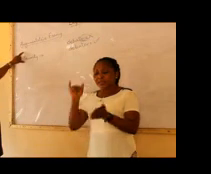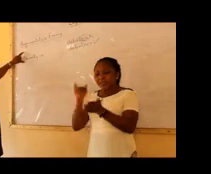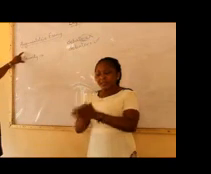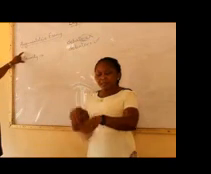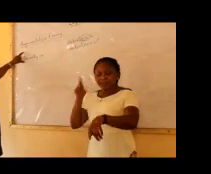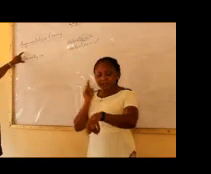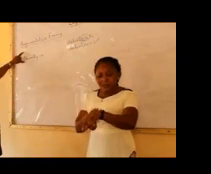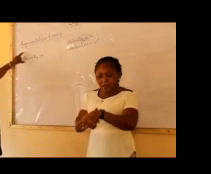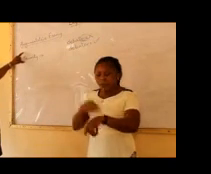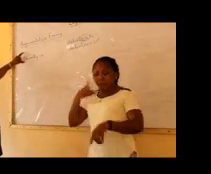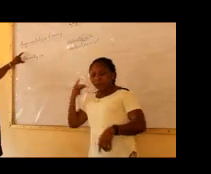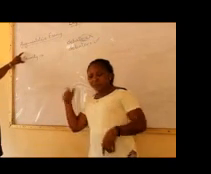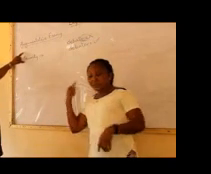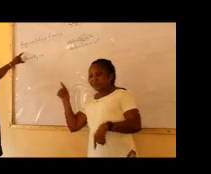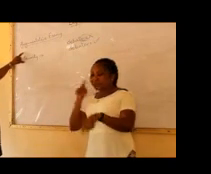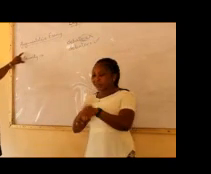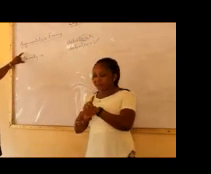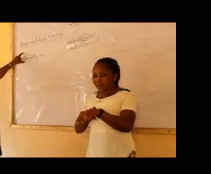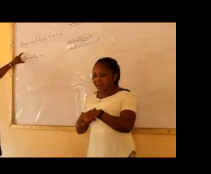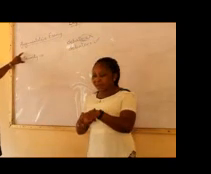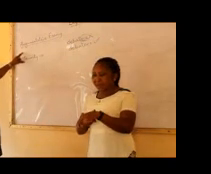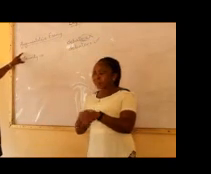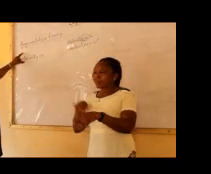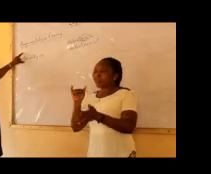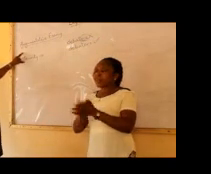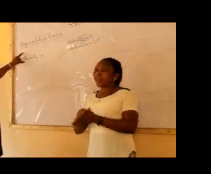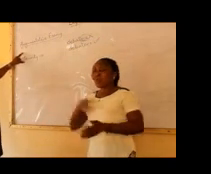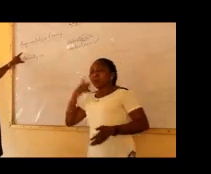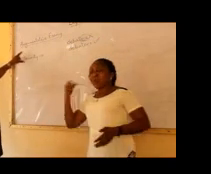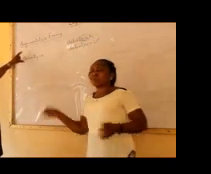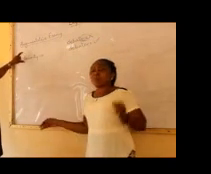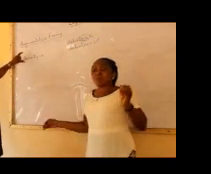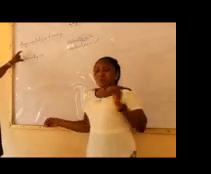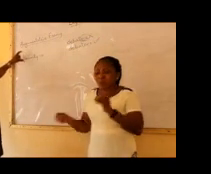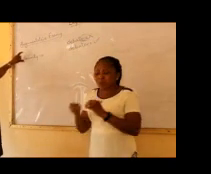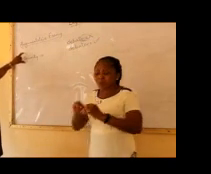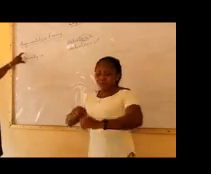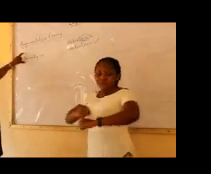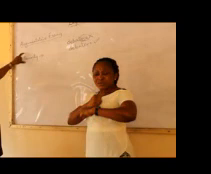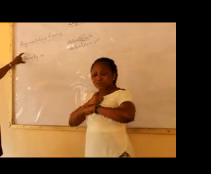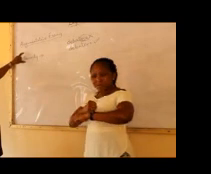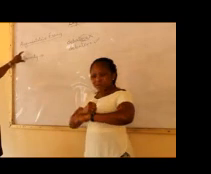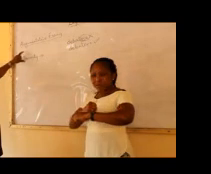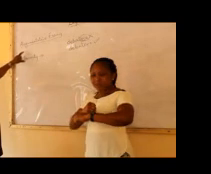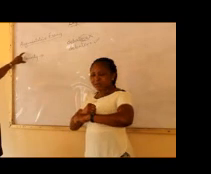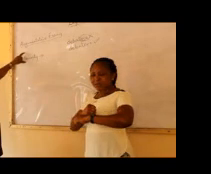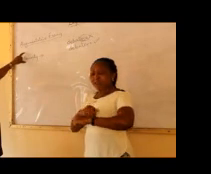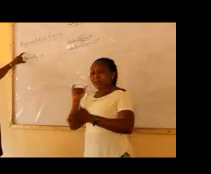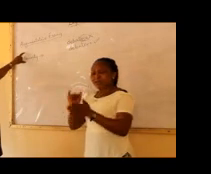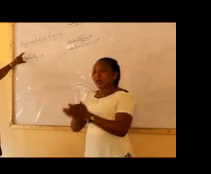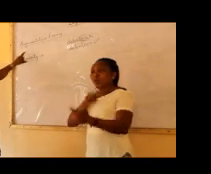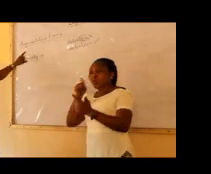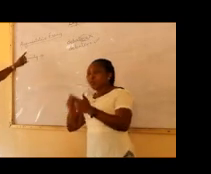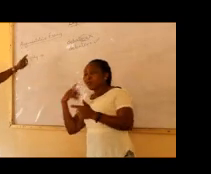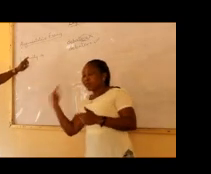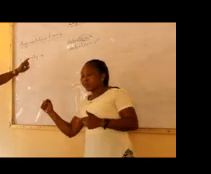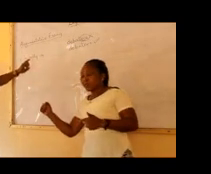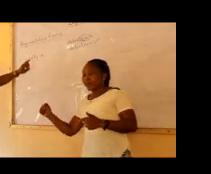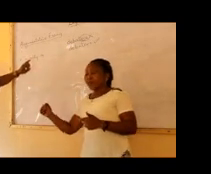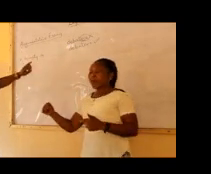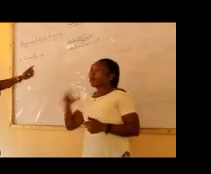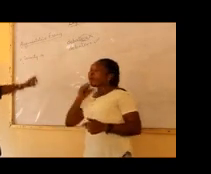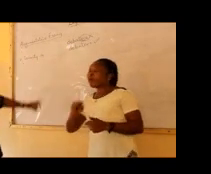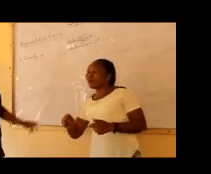that is more secured. That once the cavemen enter the cave,